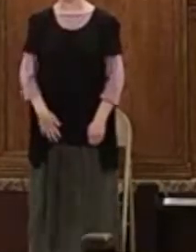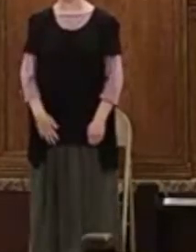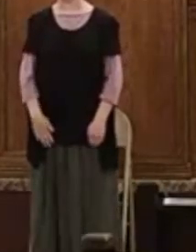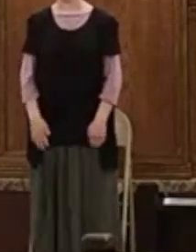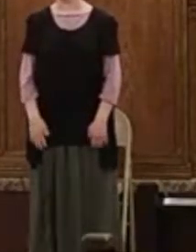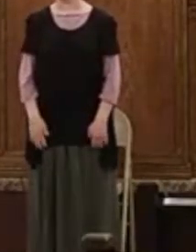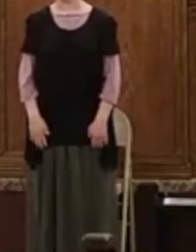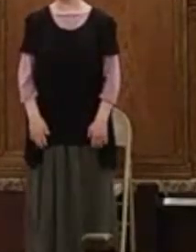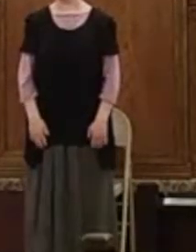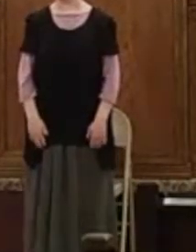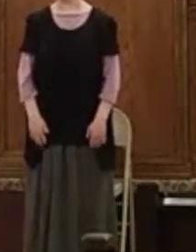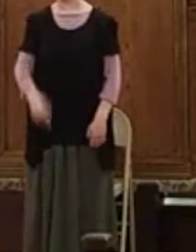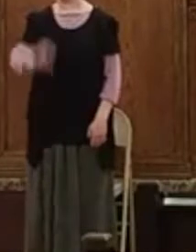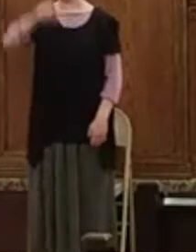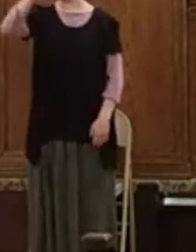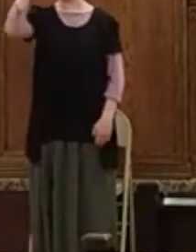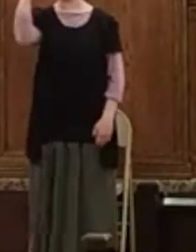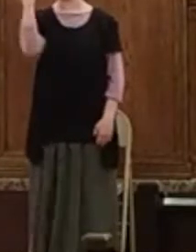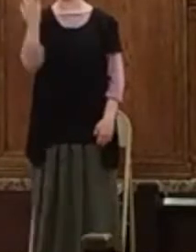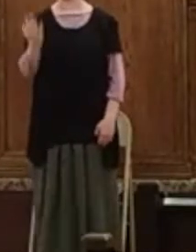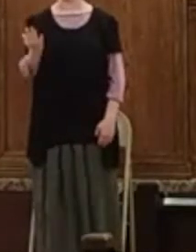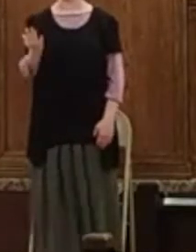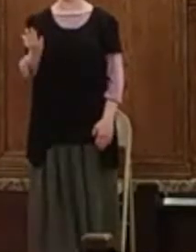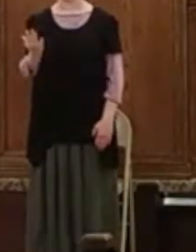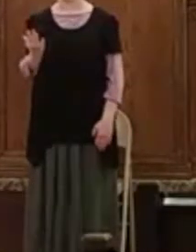Thank you, Jesus. Lord, but